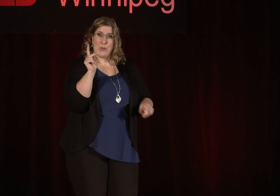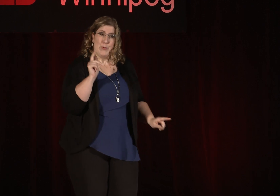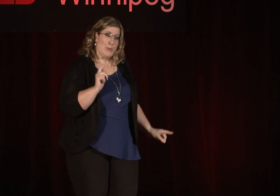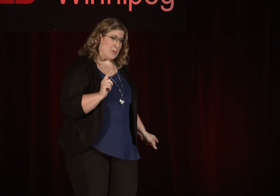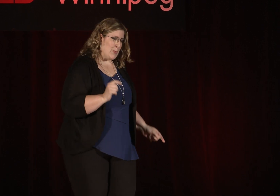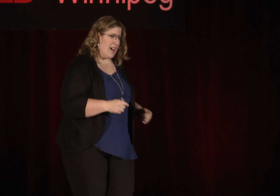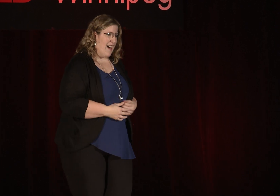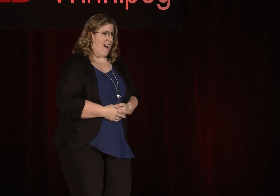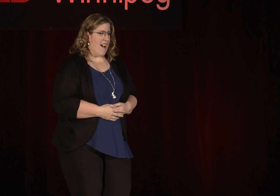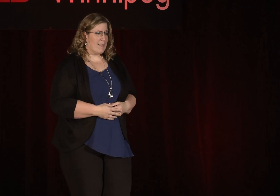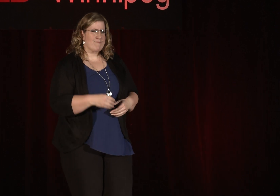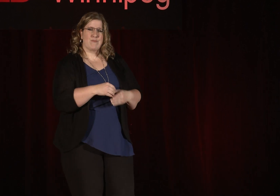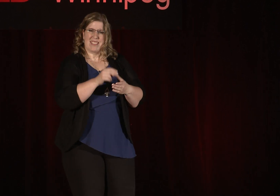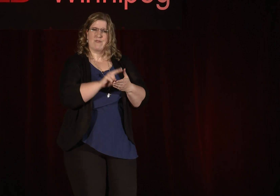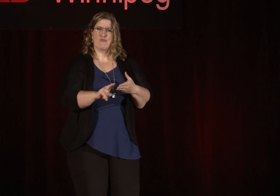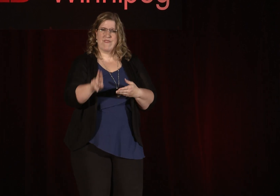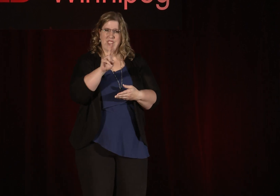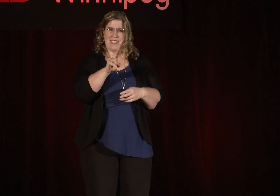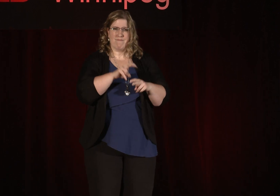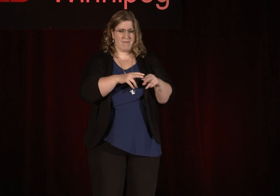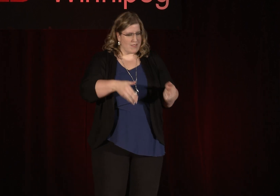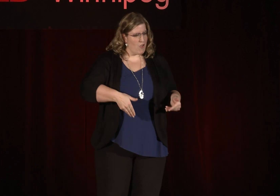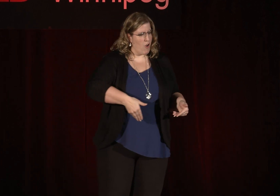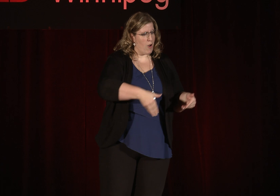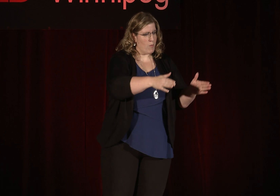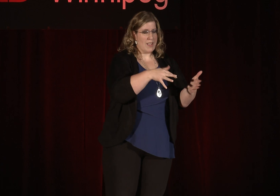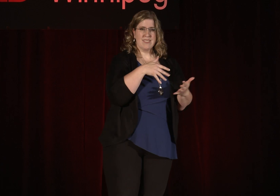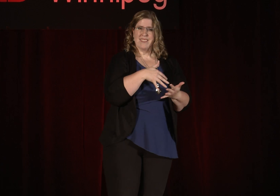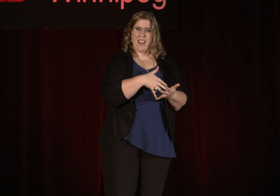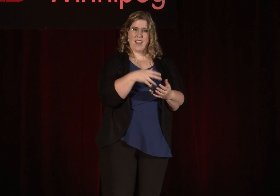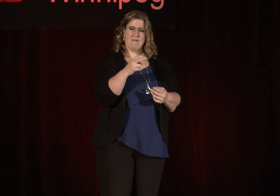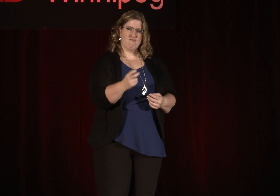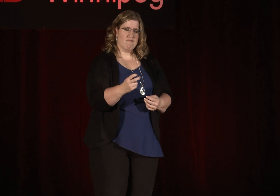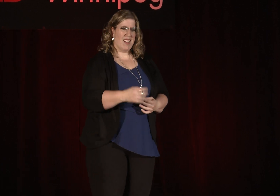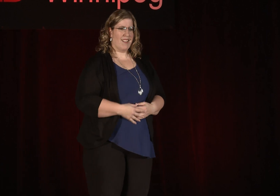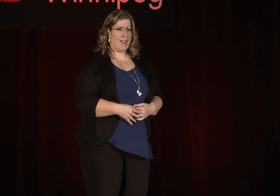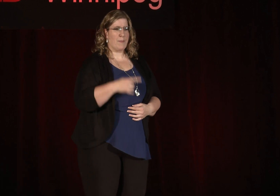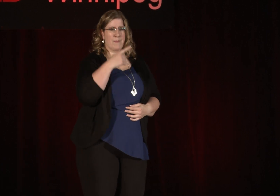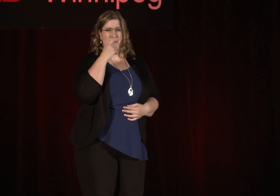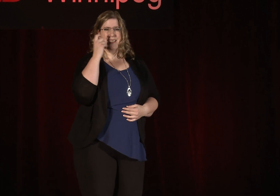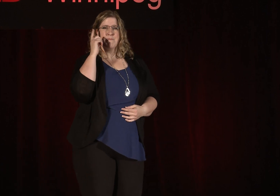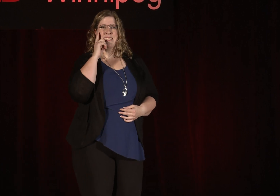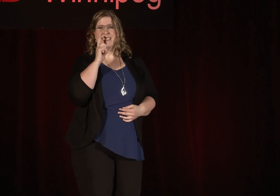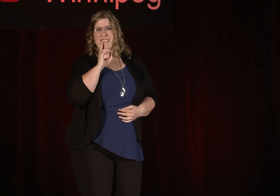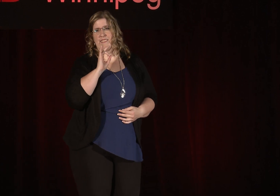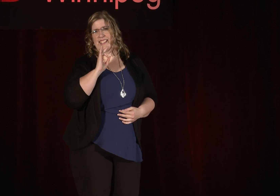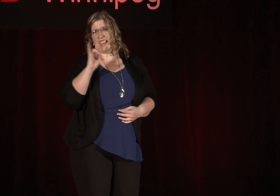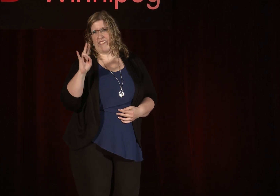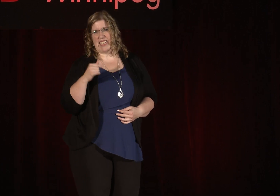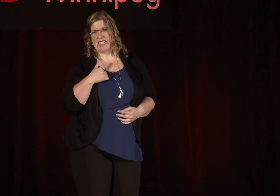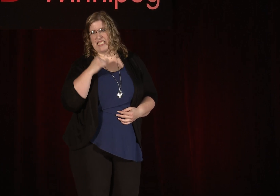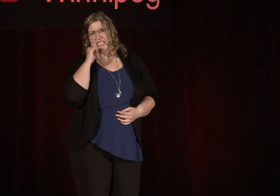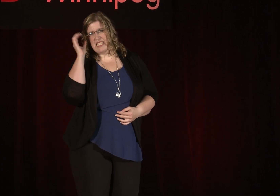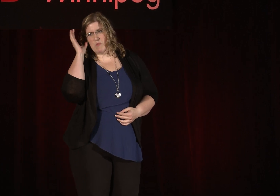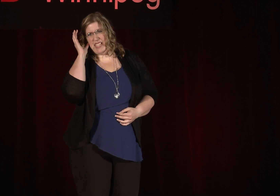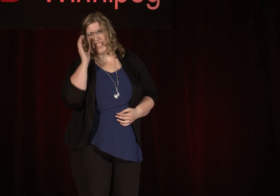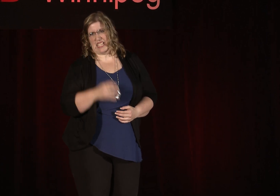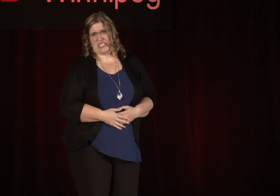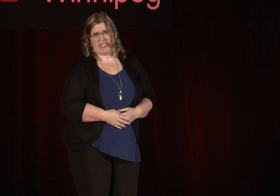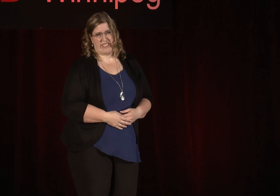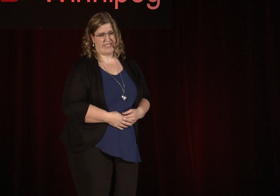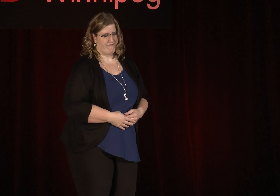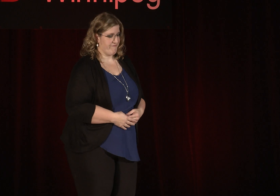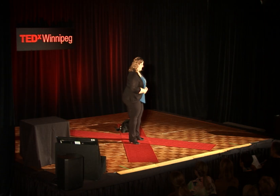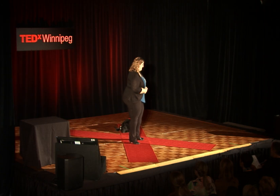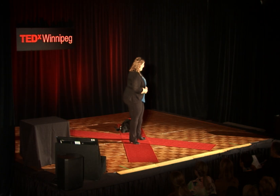got Lulu. I was at university, in a hallway studying, and because I've been completely deaf from the age of